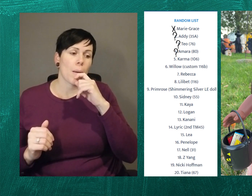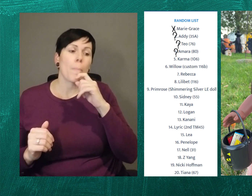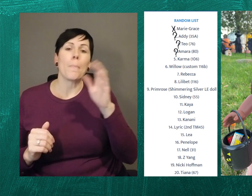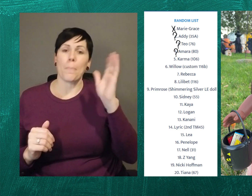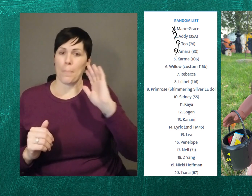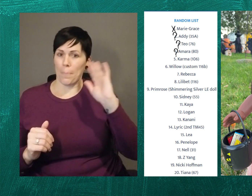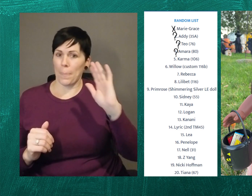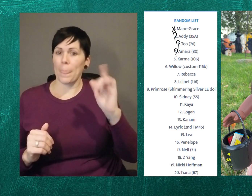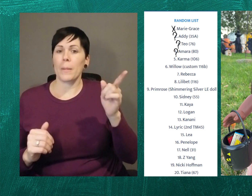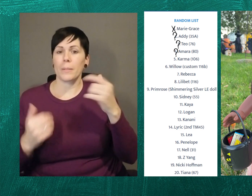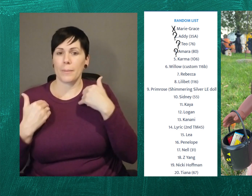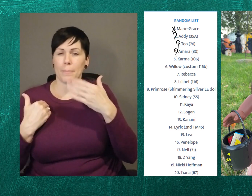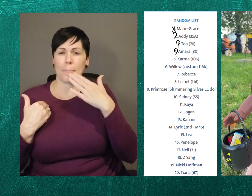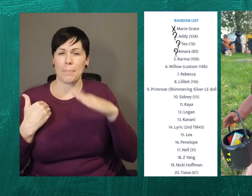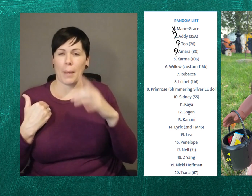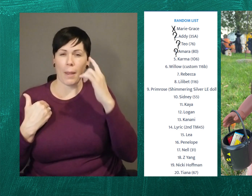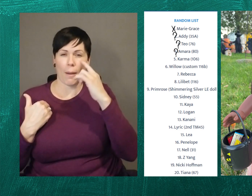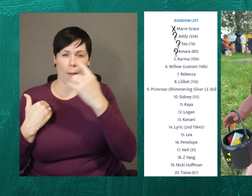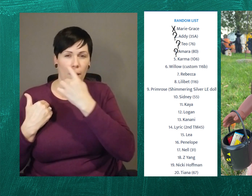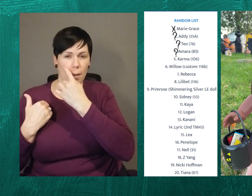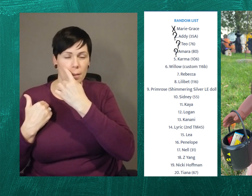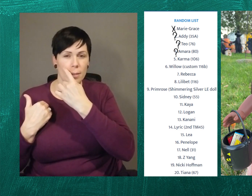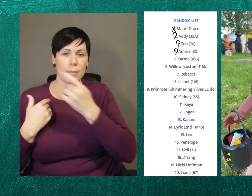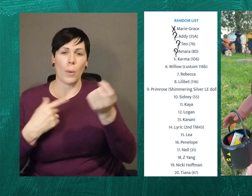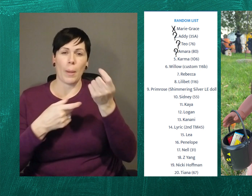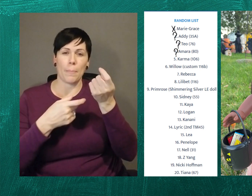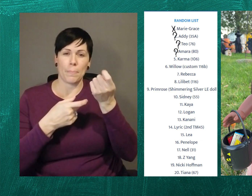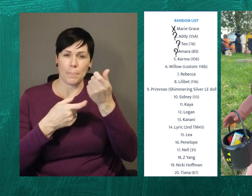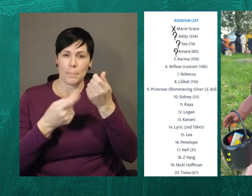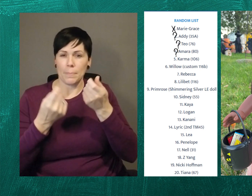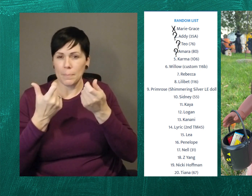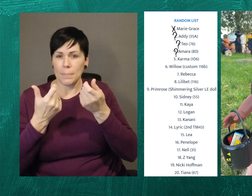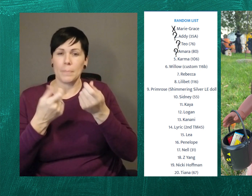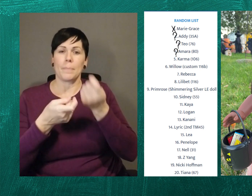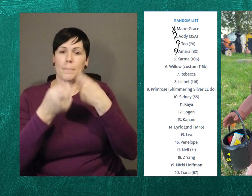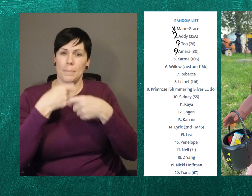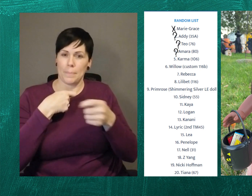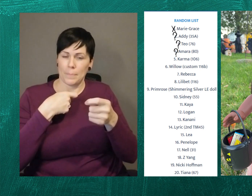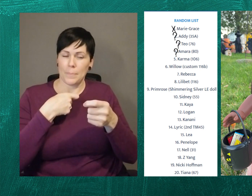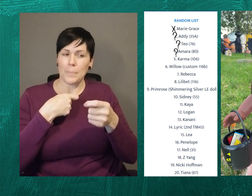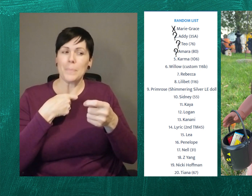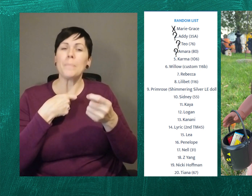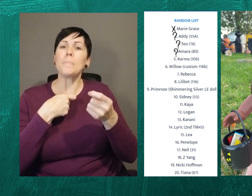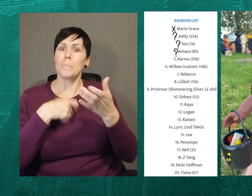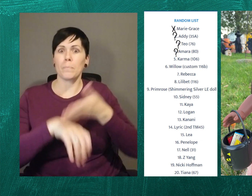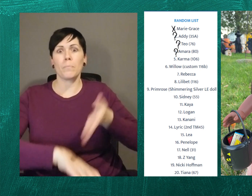I switched out her bad eyes for good ones, and I still don't feel